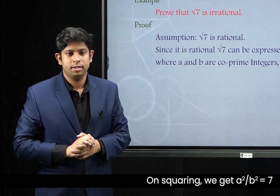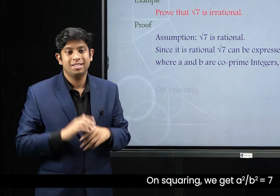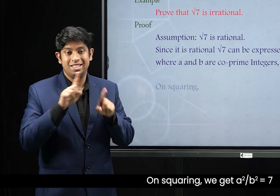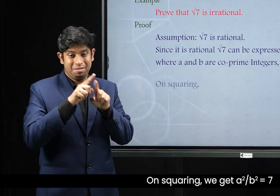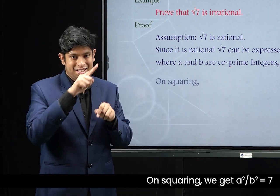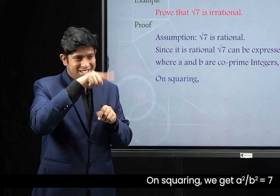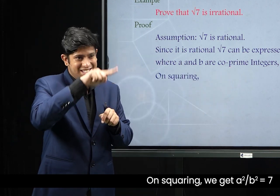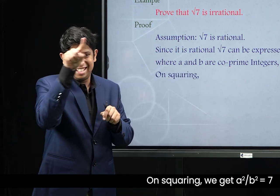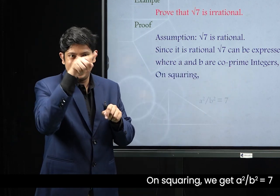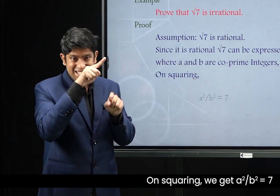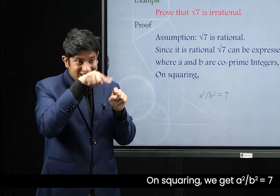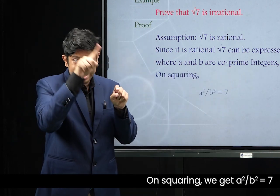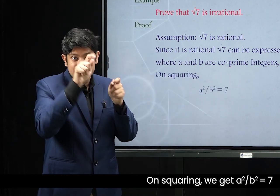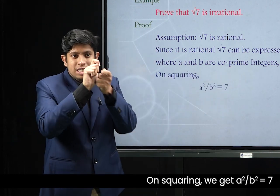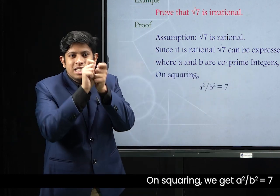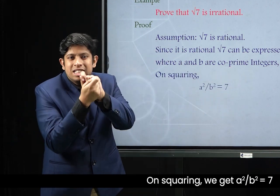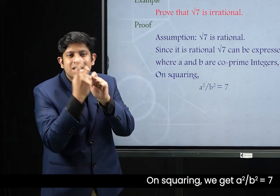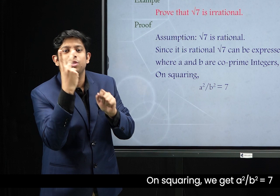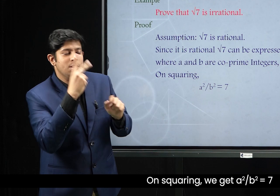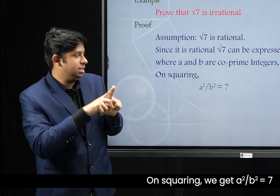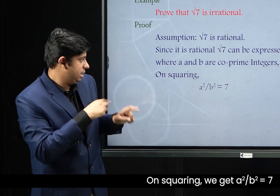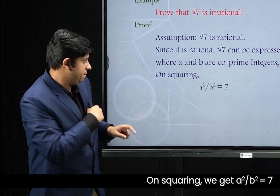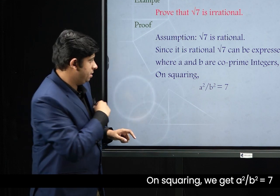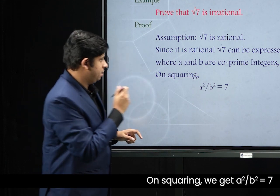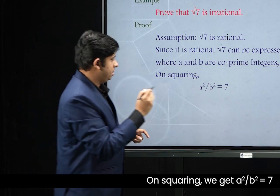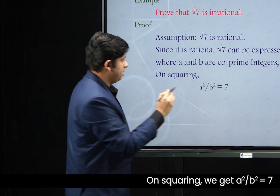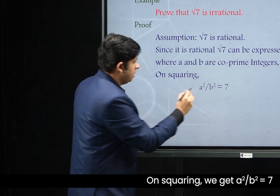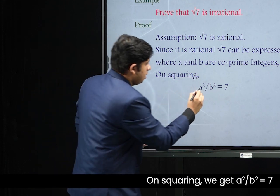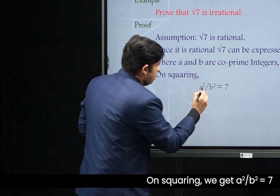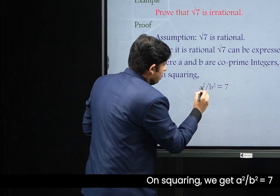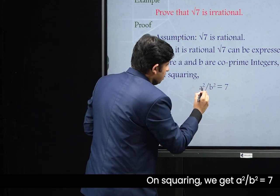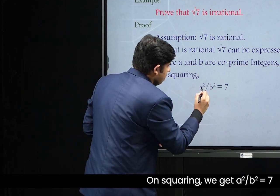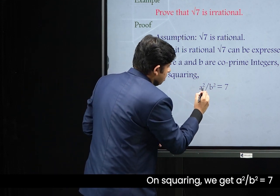On squaring, we get a square by b square is equal to 7.